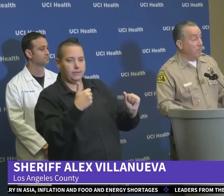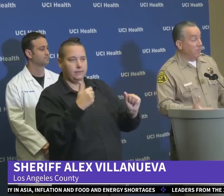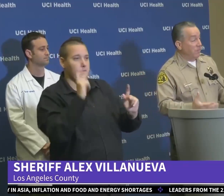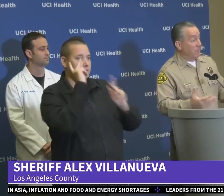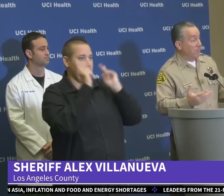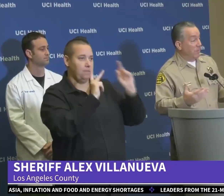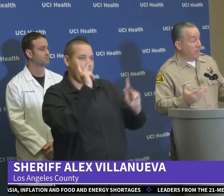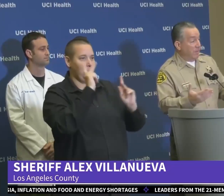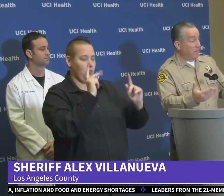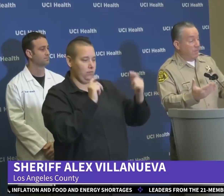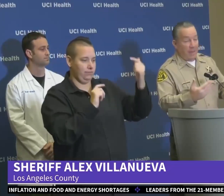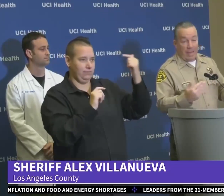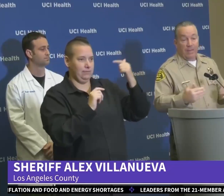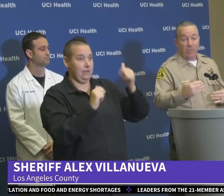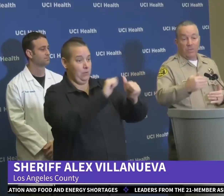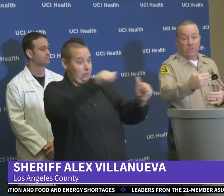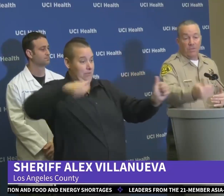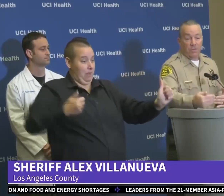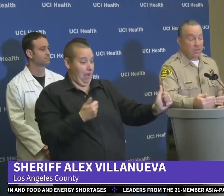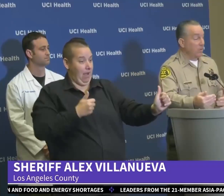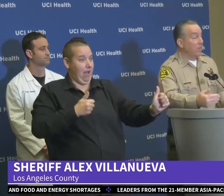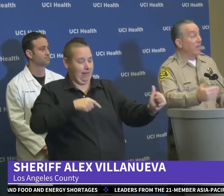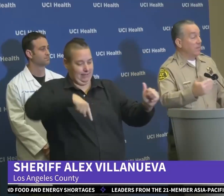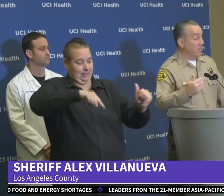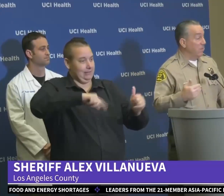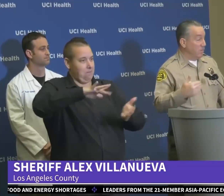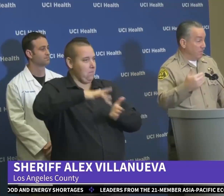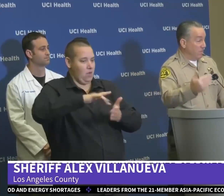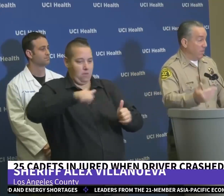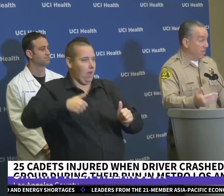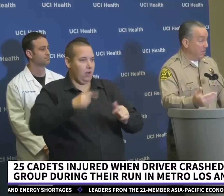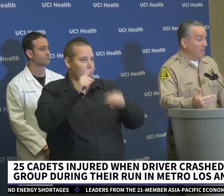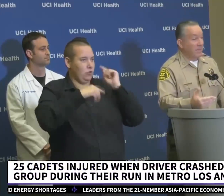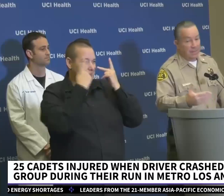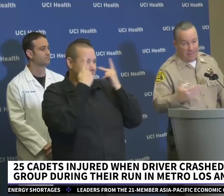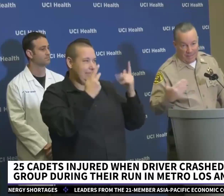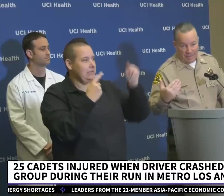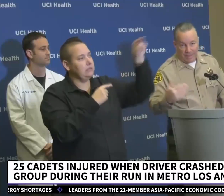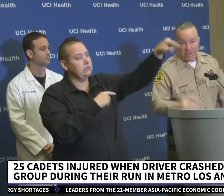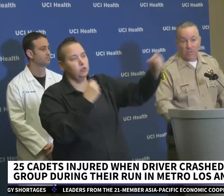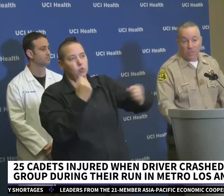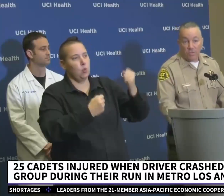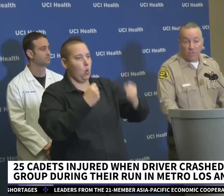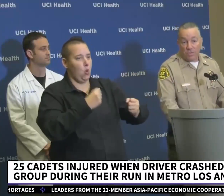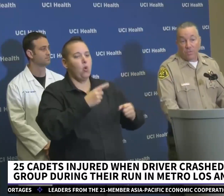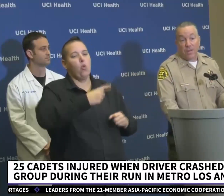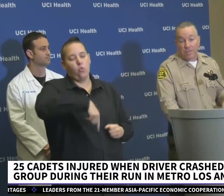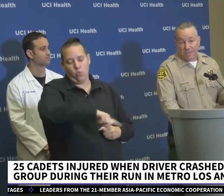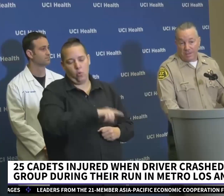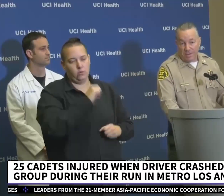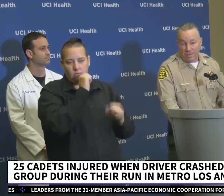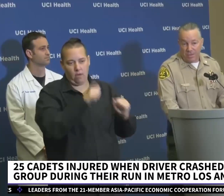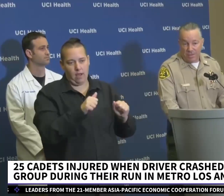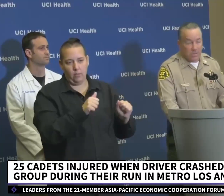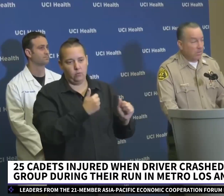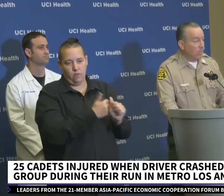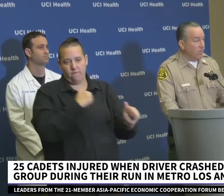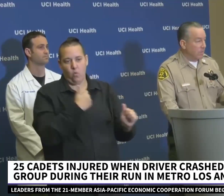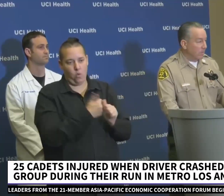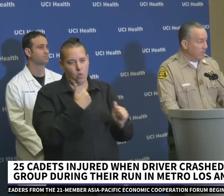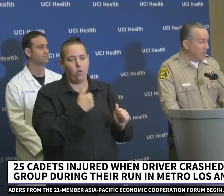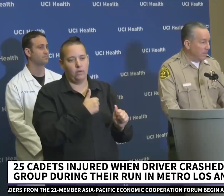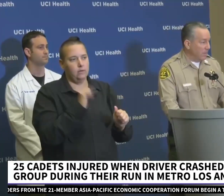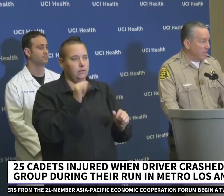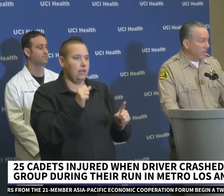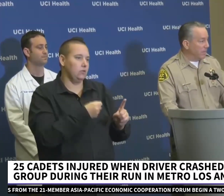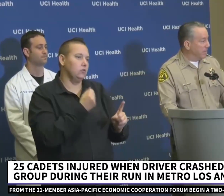But the people from they were behind, the ones in the front, could not see what was in front of them. And those are the ones who were not able to get out of the way and